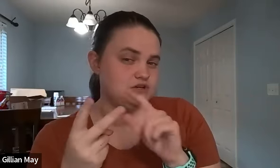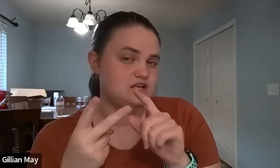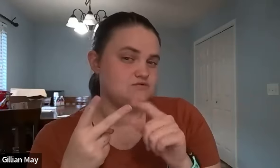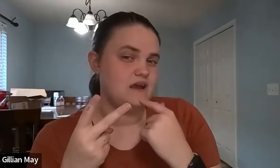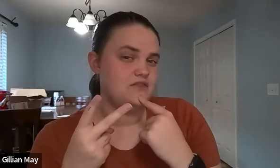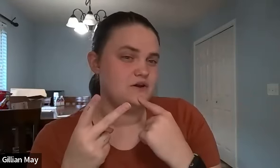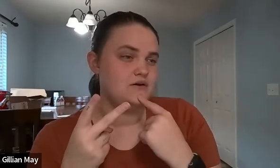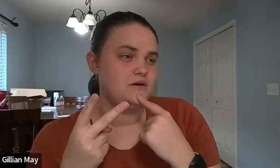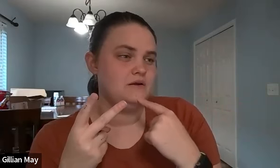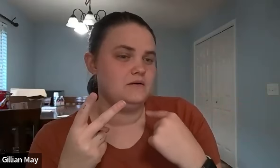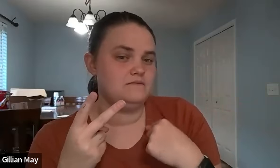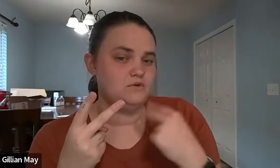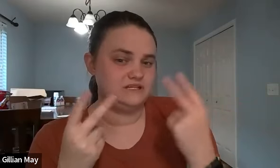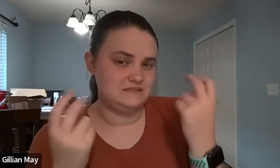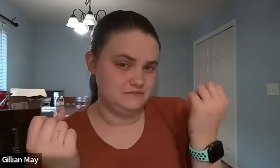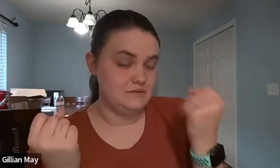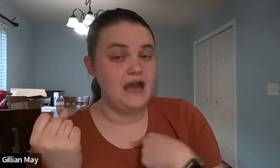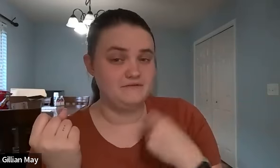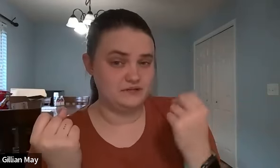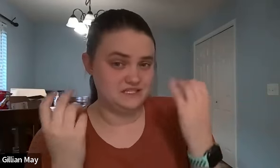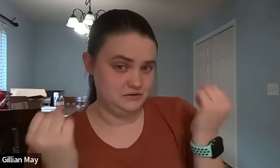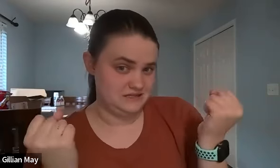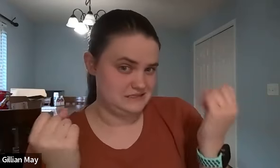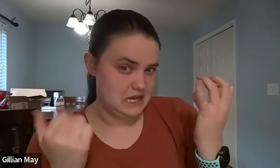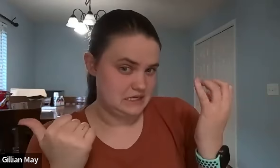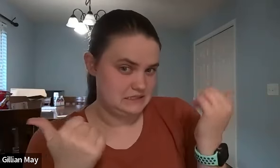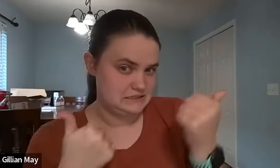guys rather I voice and you guys sign?